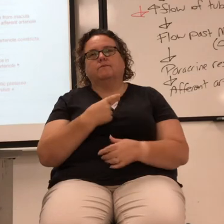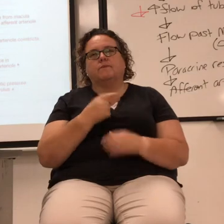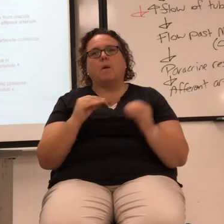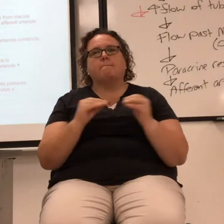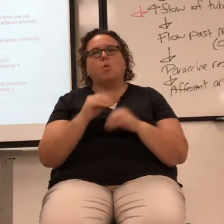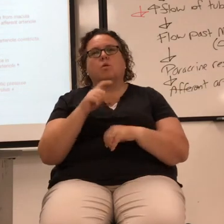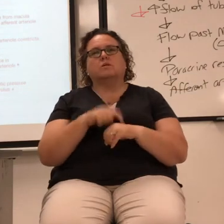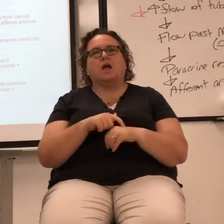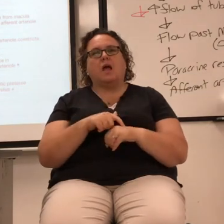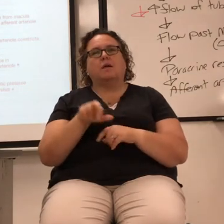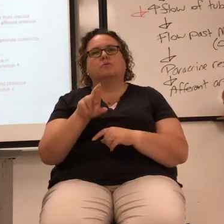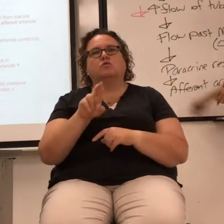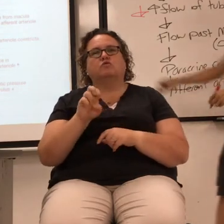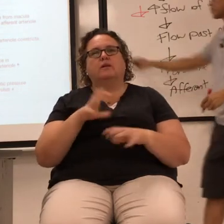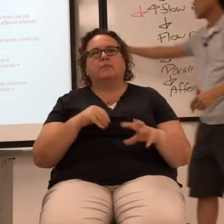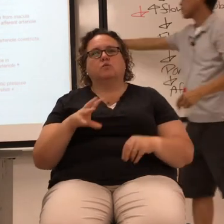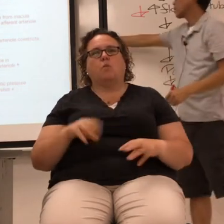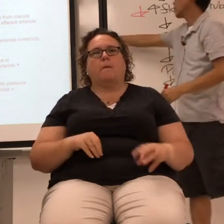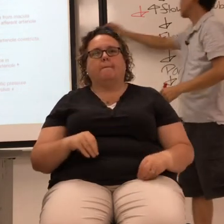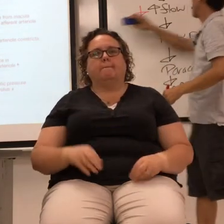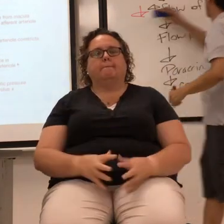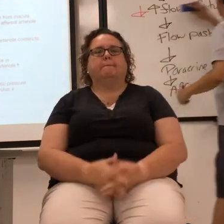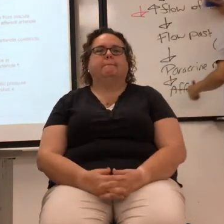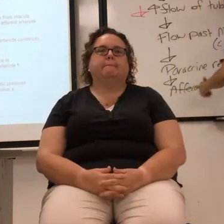more time to reabsorb.